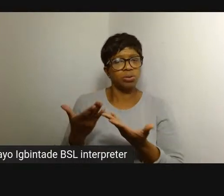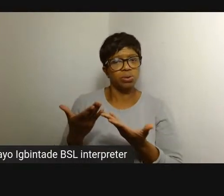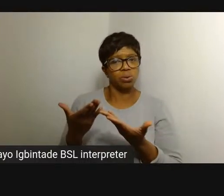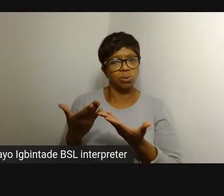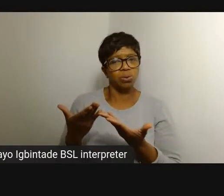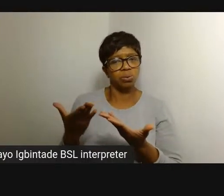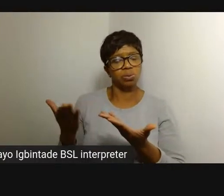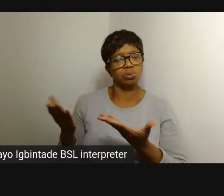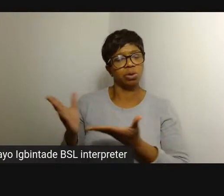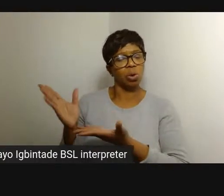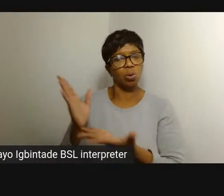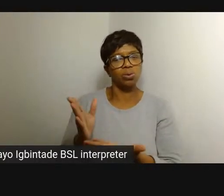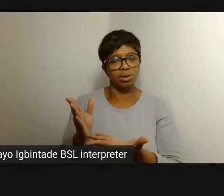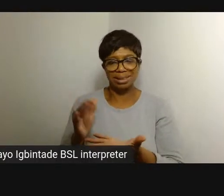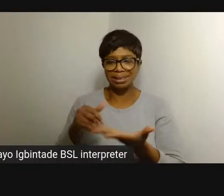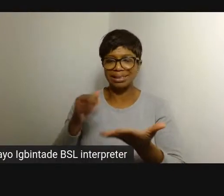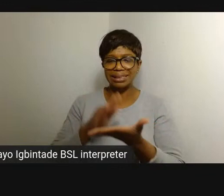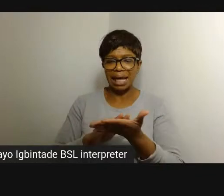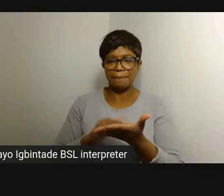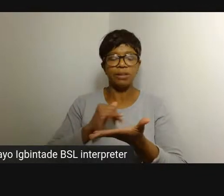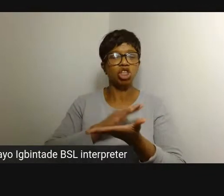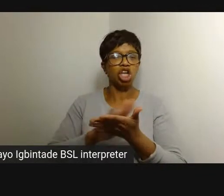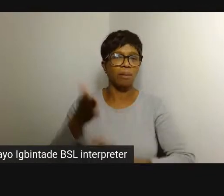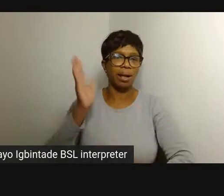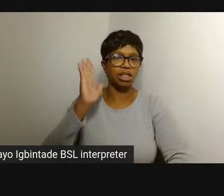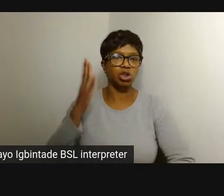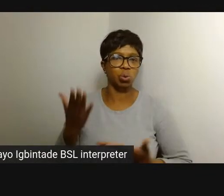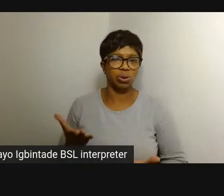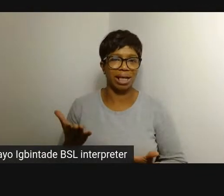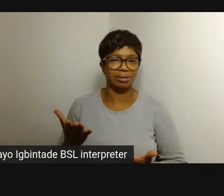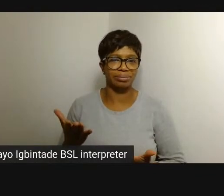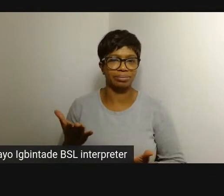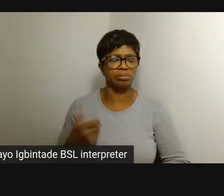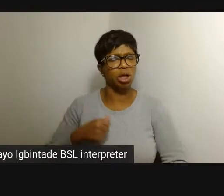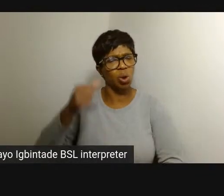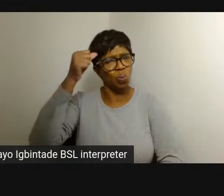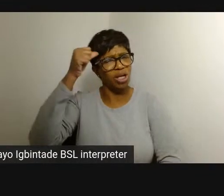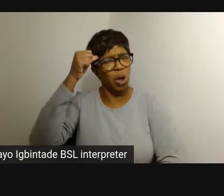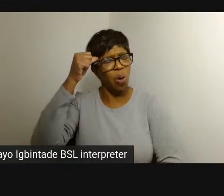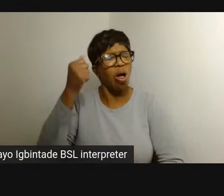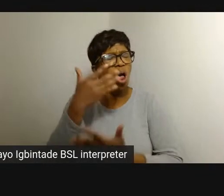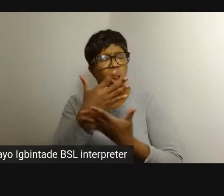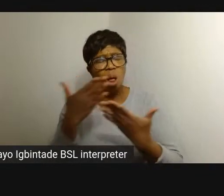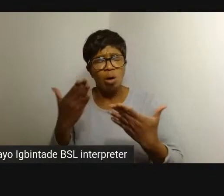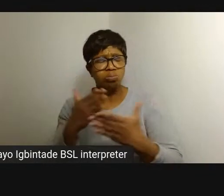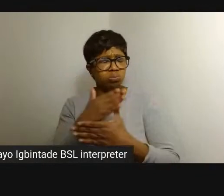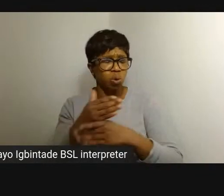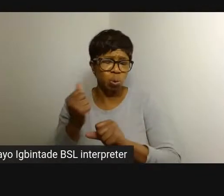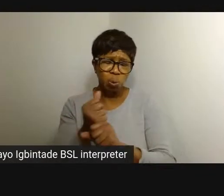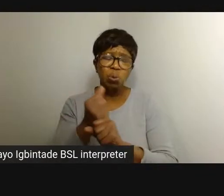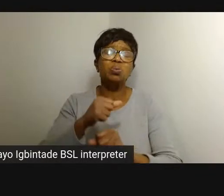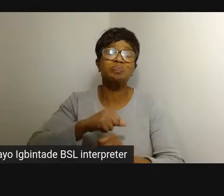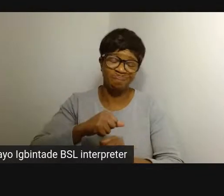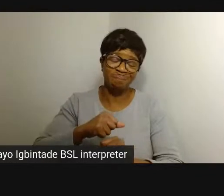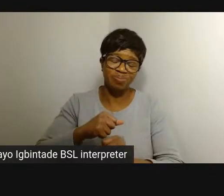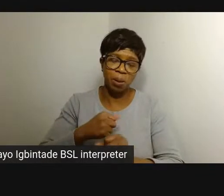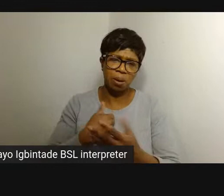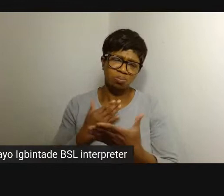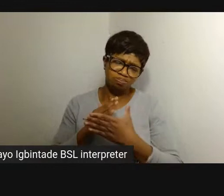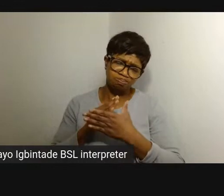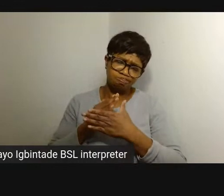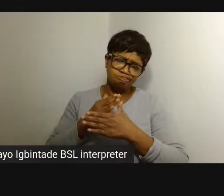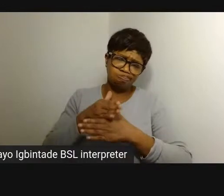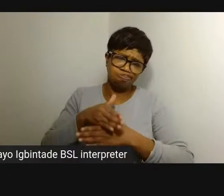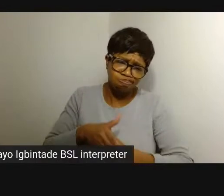Sharpe Lecture today. We know that we still have much to do, but we are working